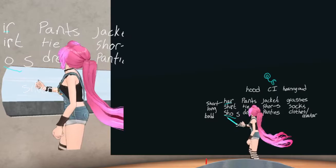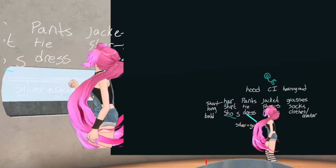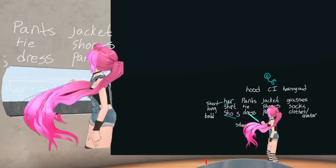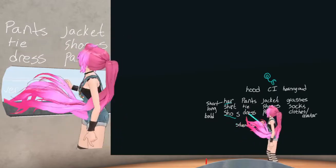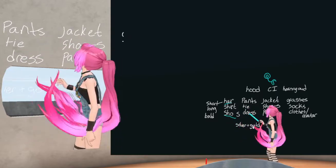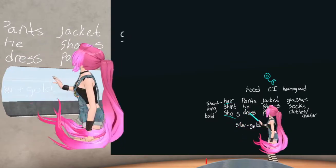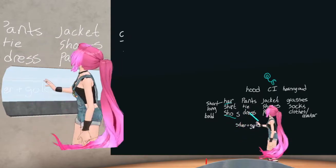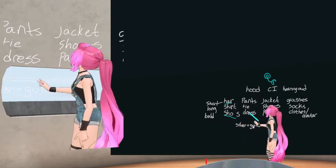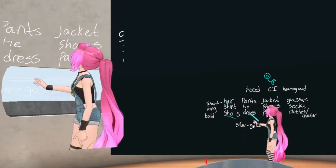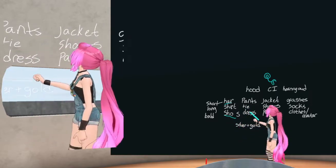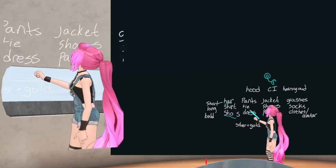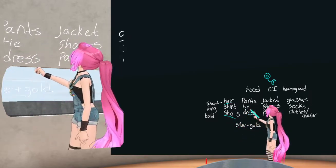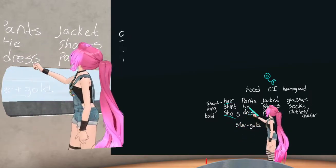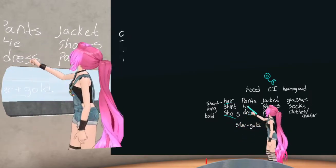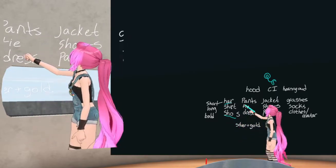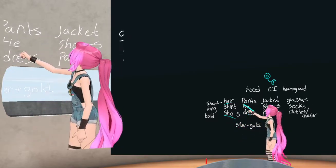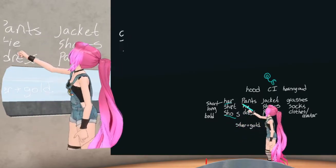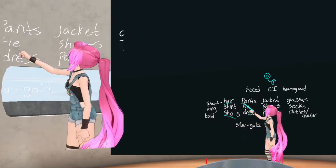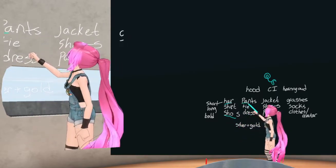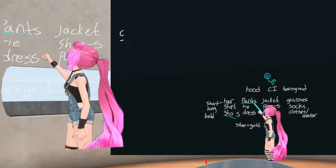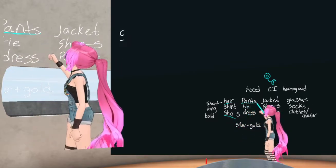Good. Pants.